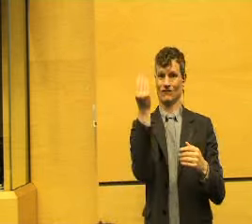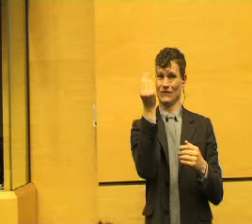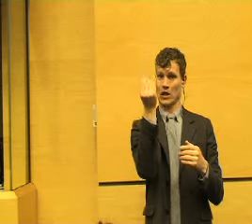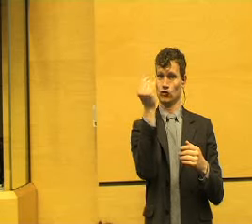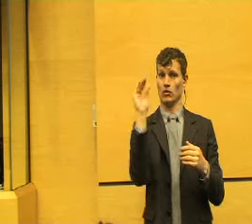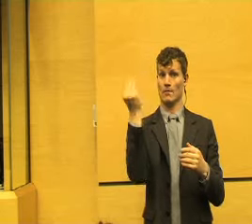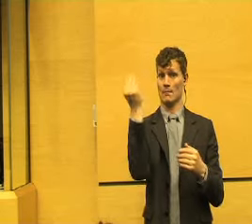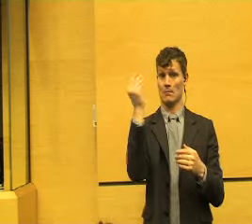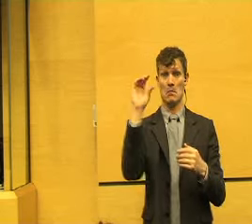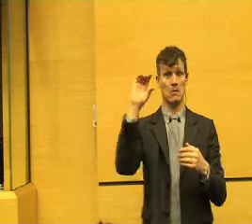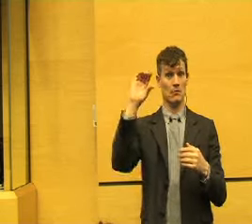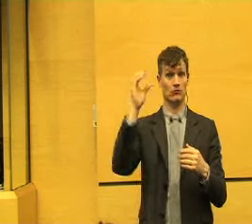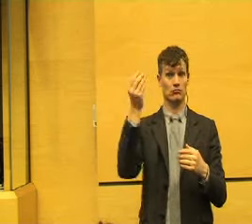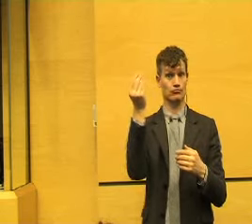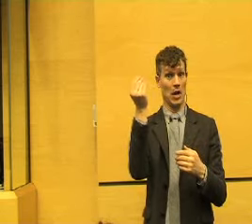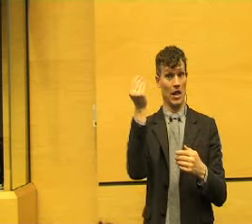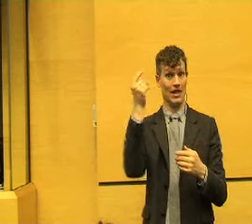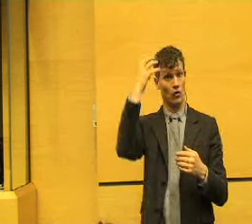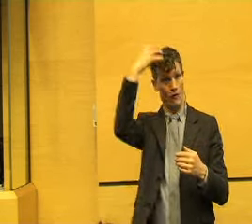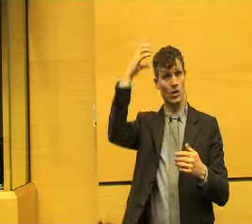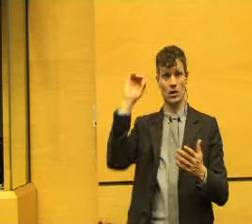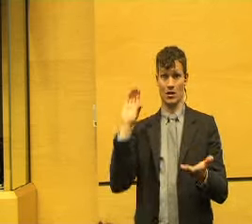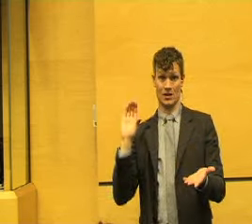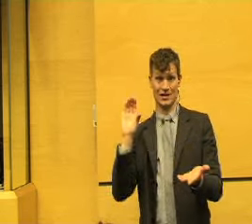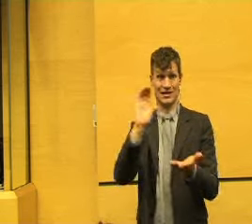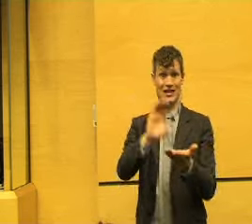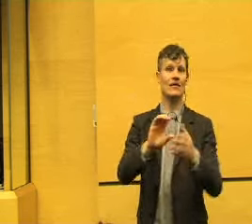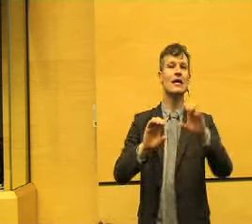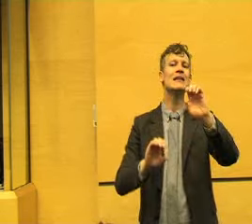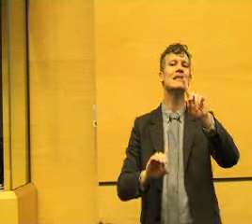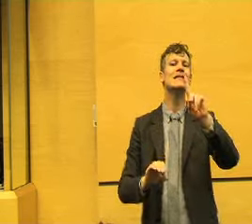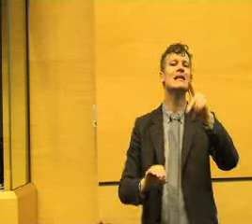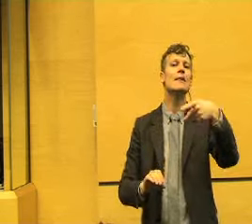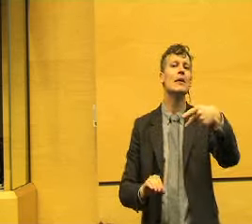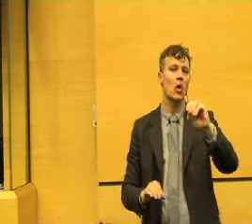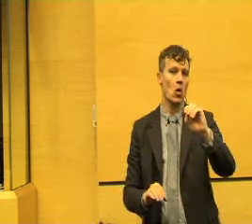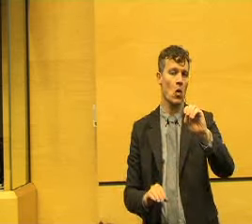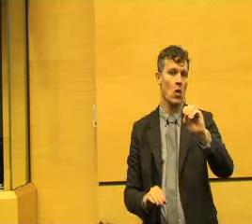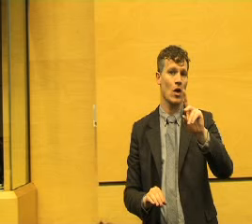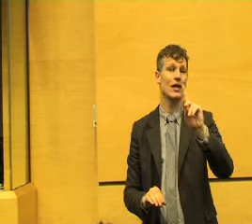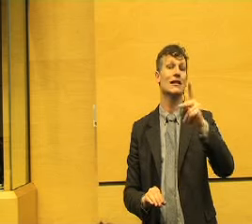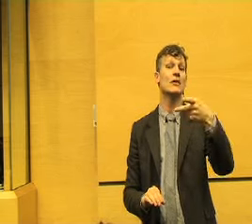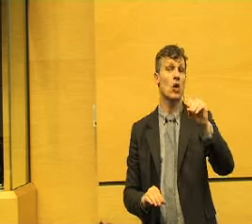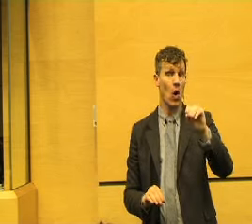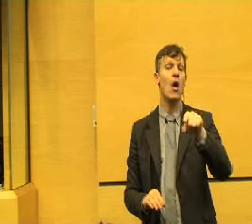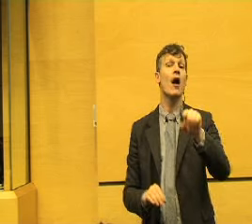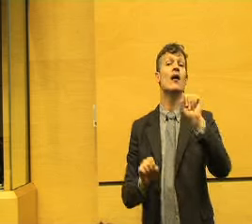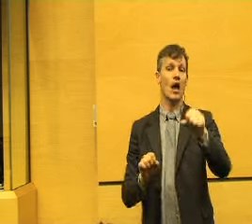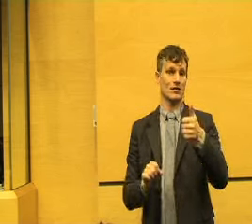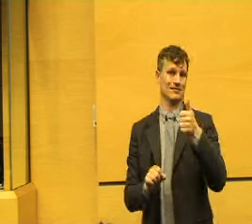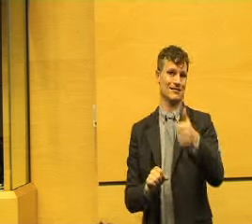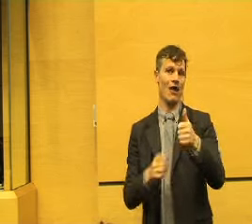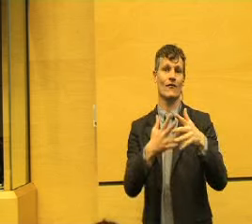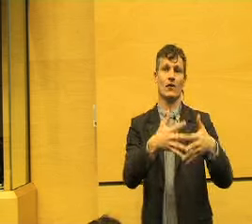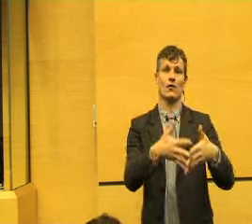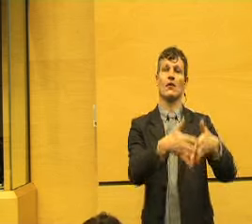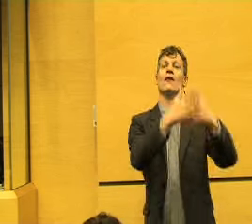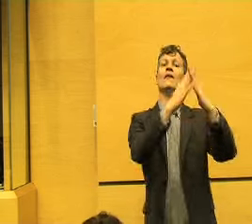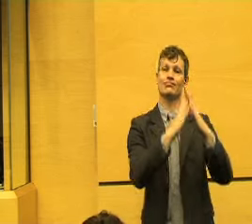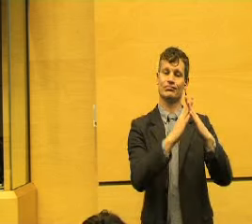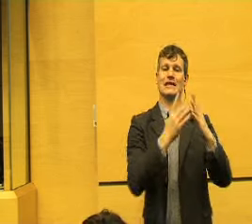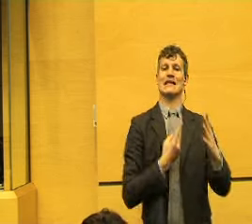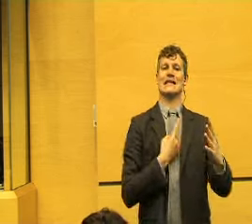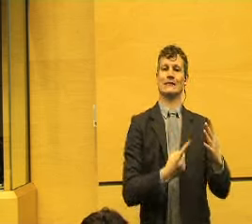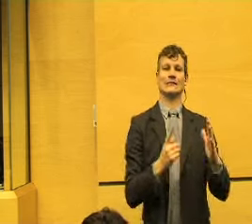Organization of Persons with Disability to settle independent living center to provide training for persons